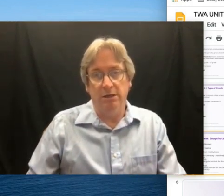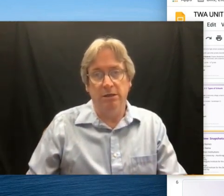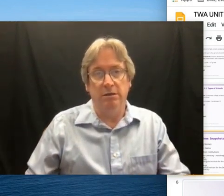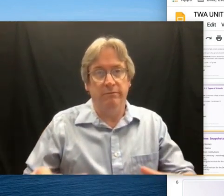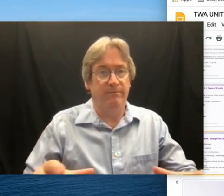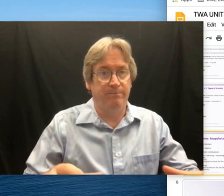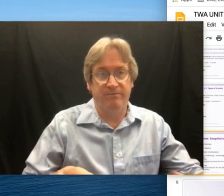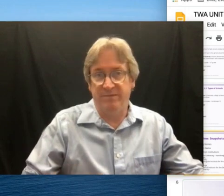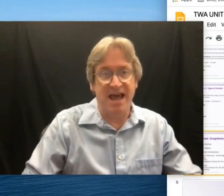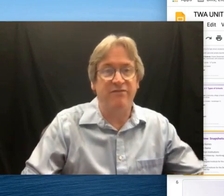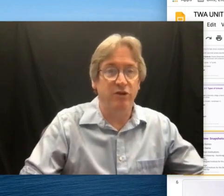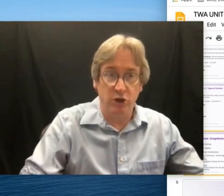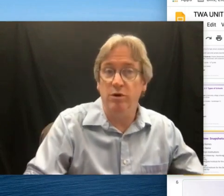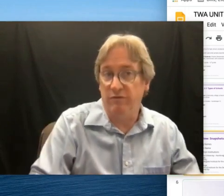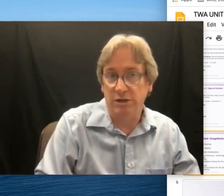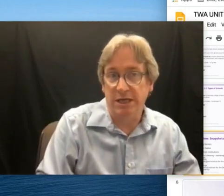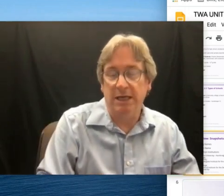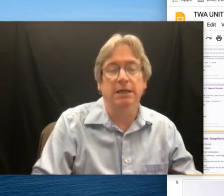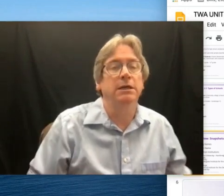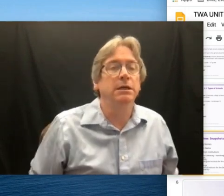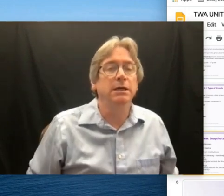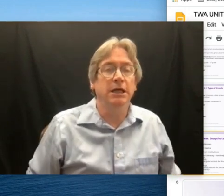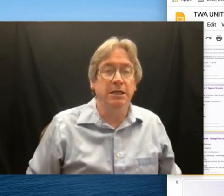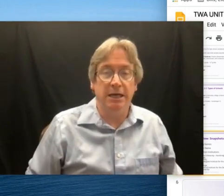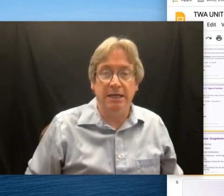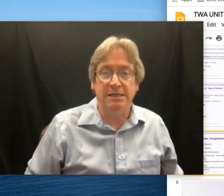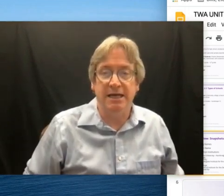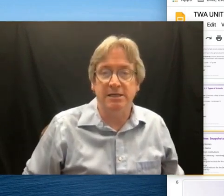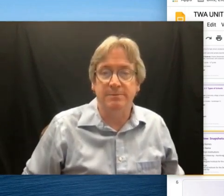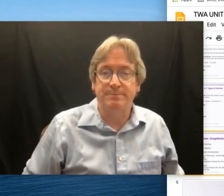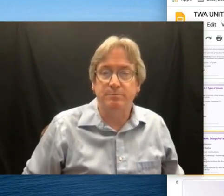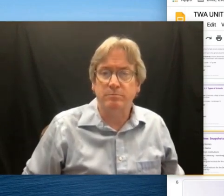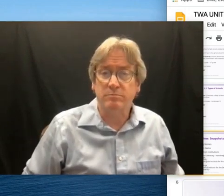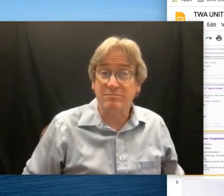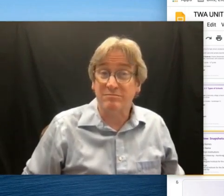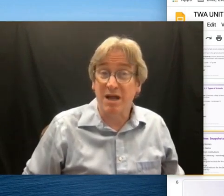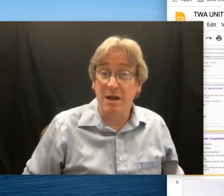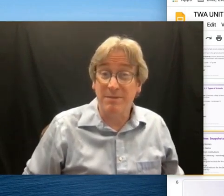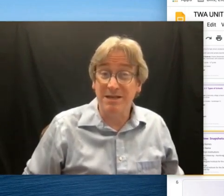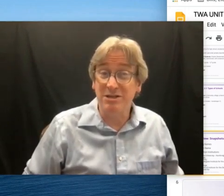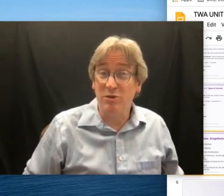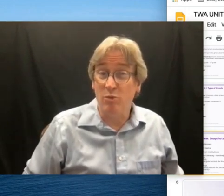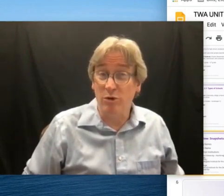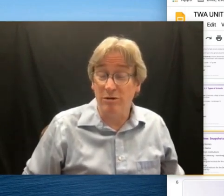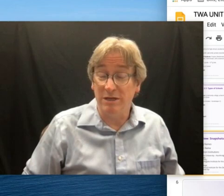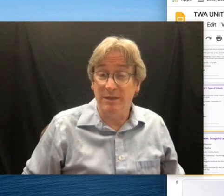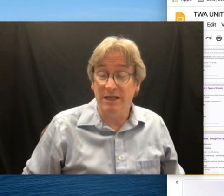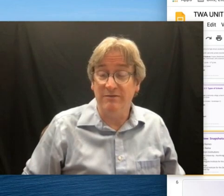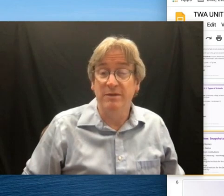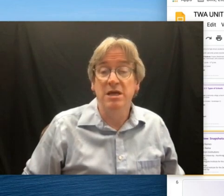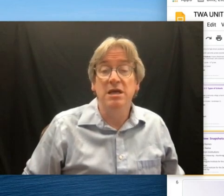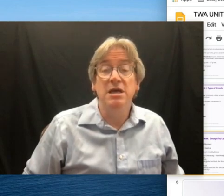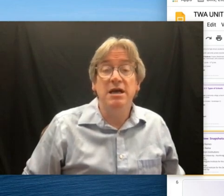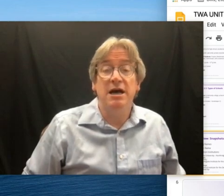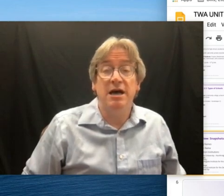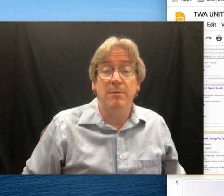only deaf university in the United States, potentially in the world, I